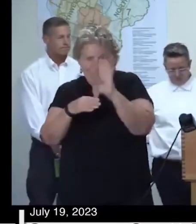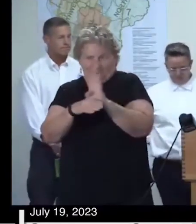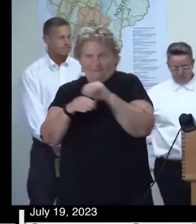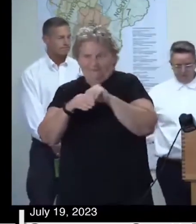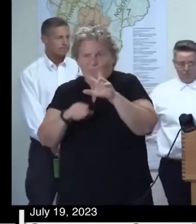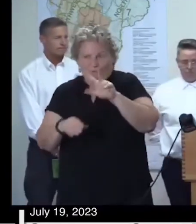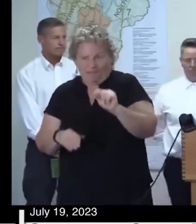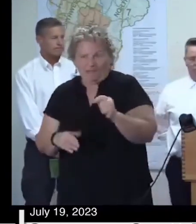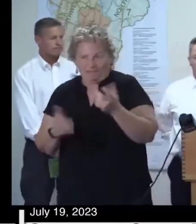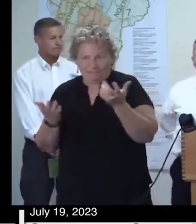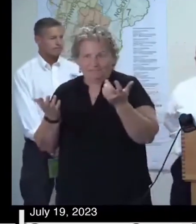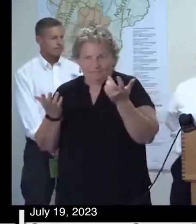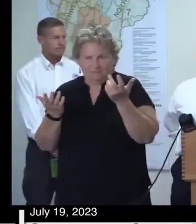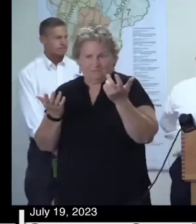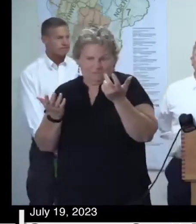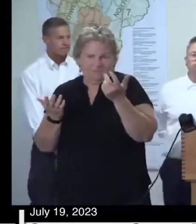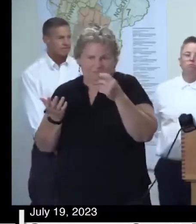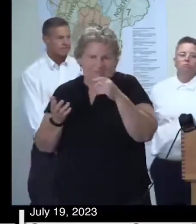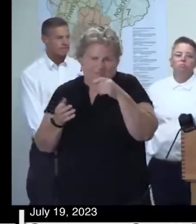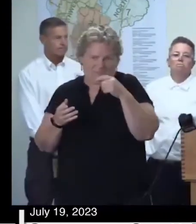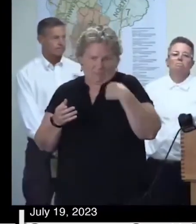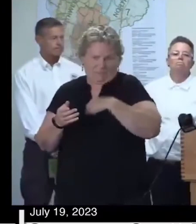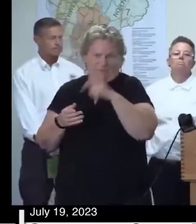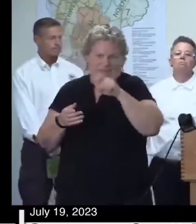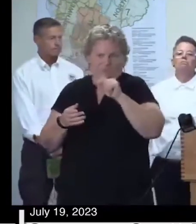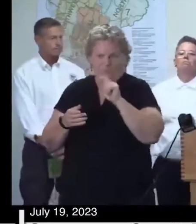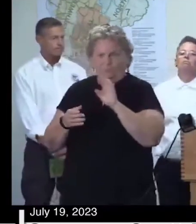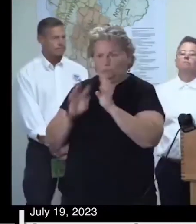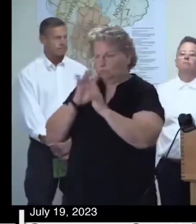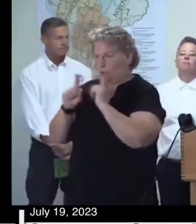help businesses in Vermont, because that's the lifeblood